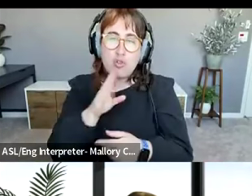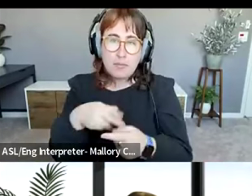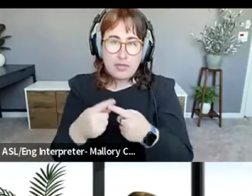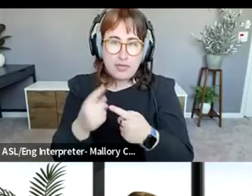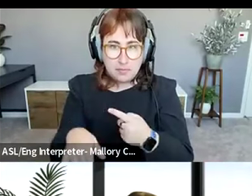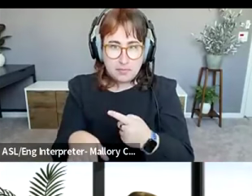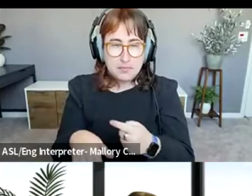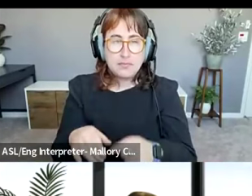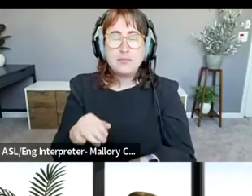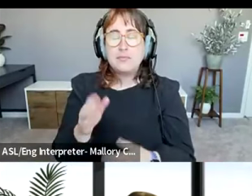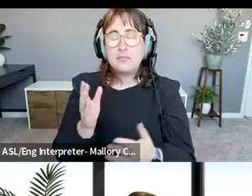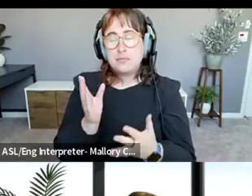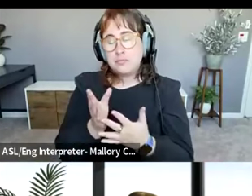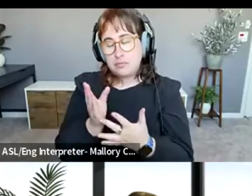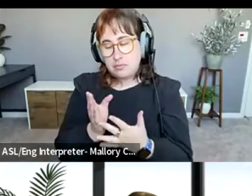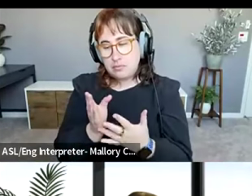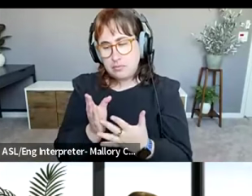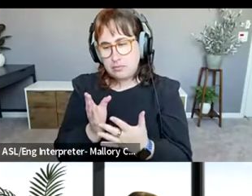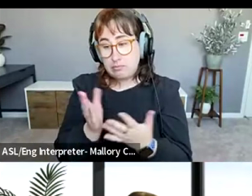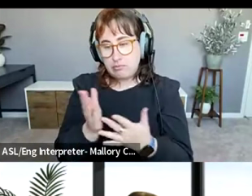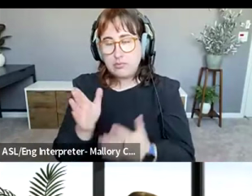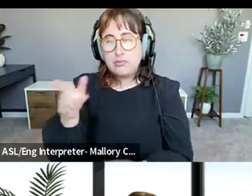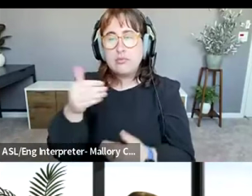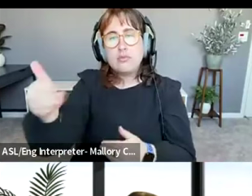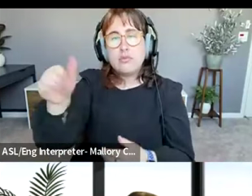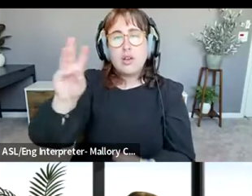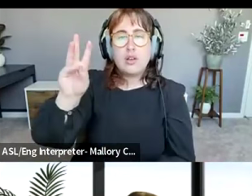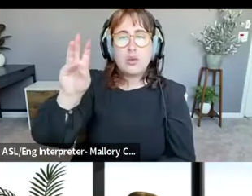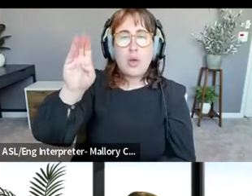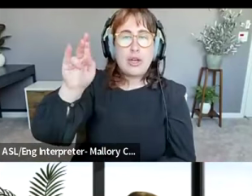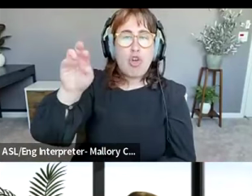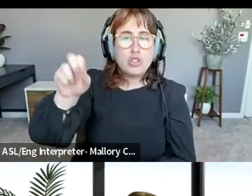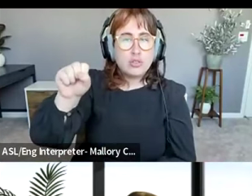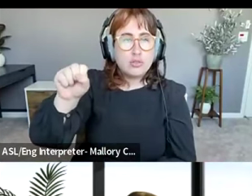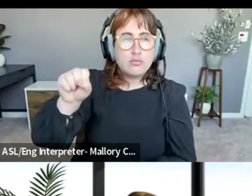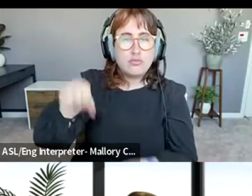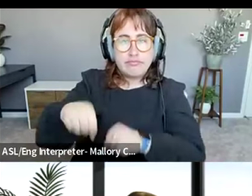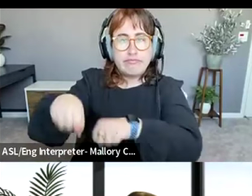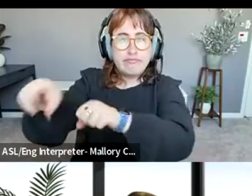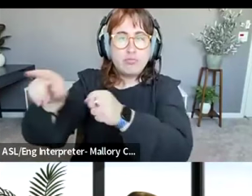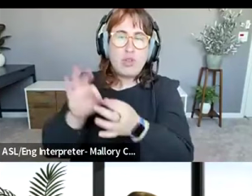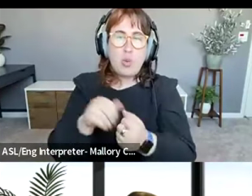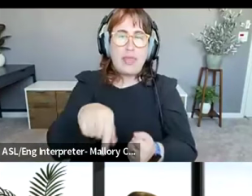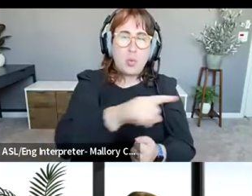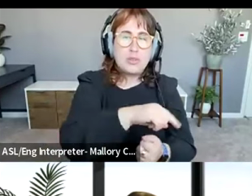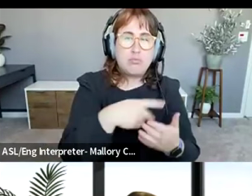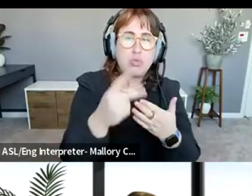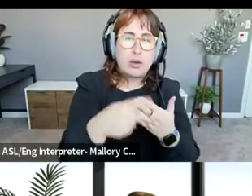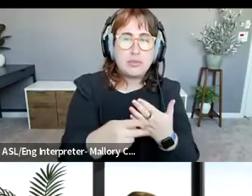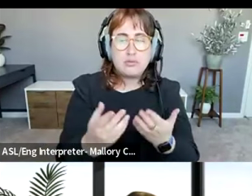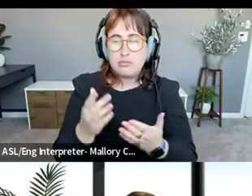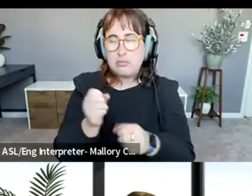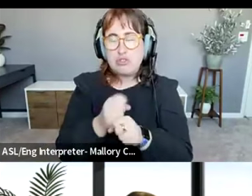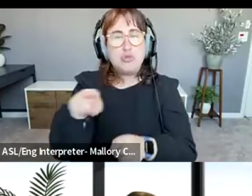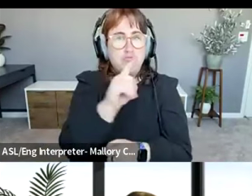those. We're going to talk about also the upcoming webinars that the department is putting on related to those, so you are fully informed